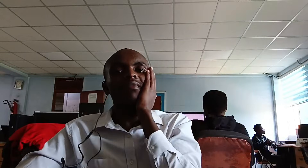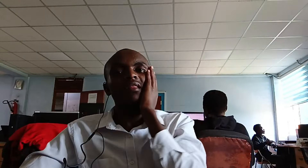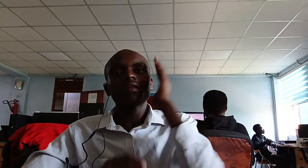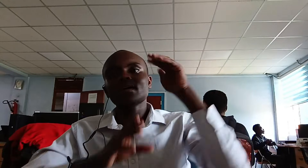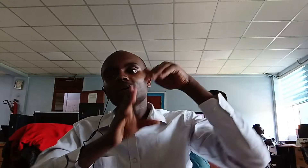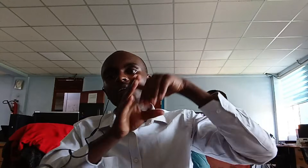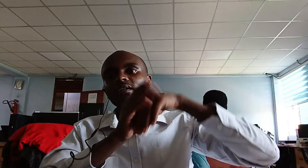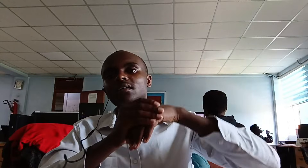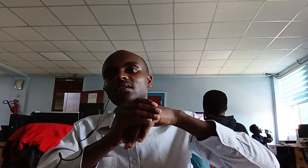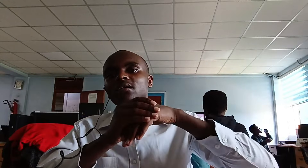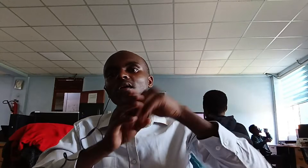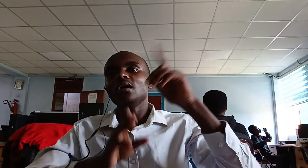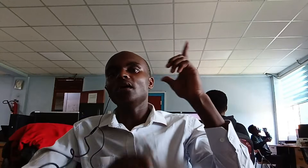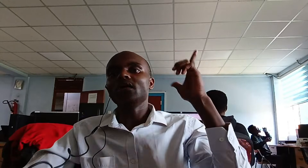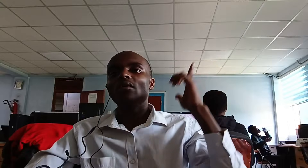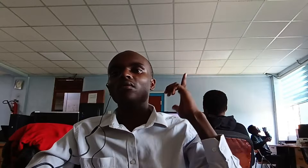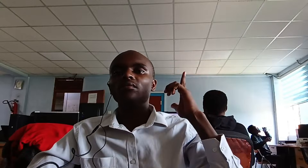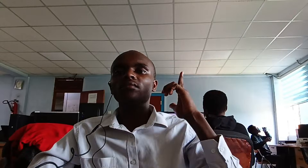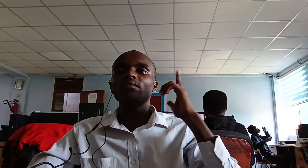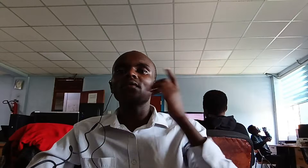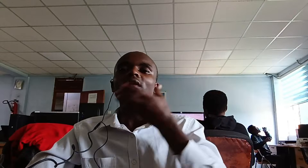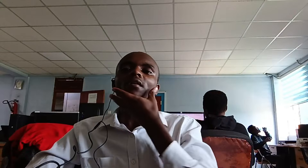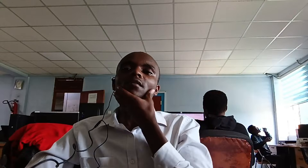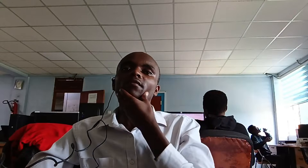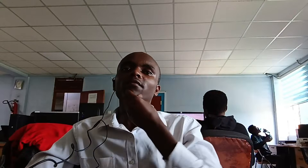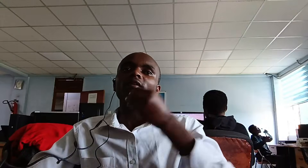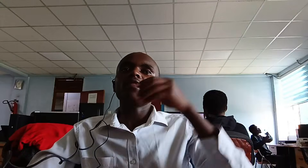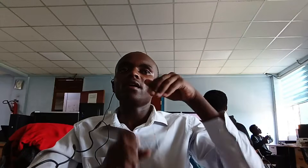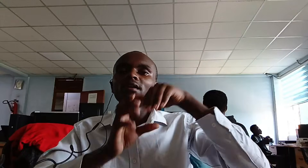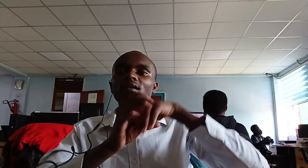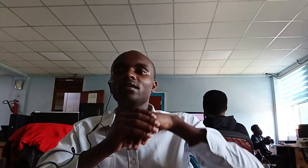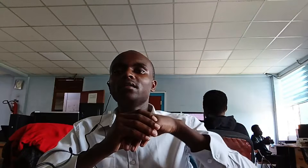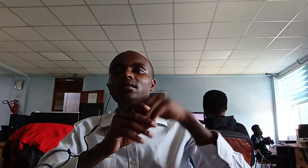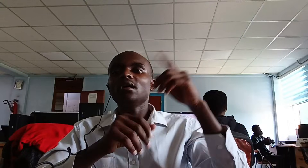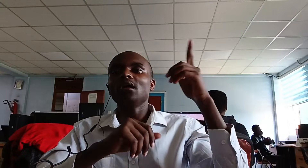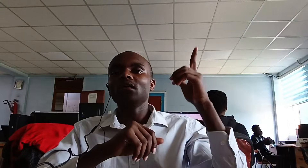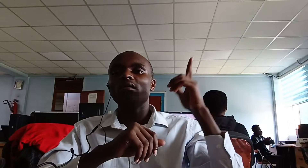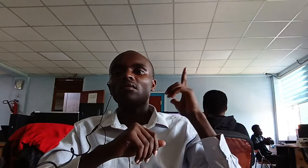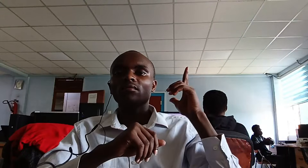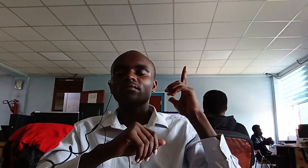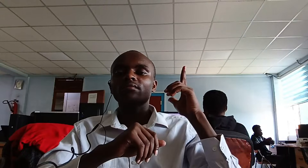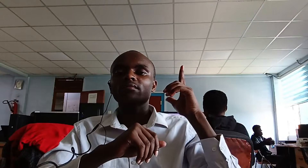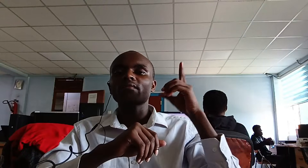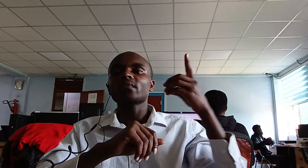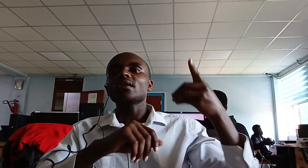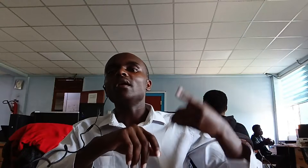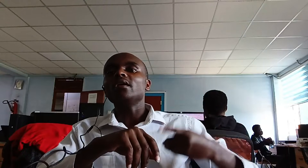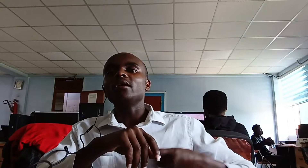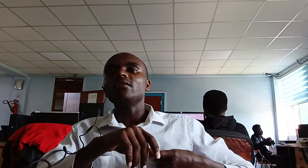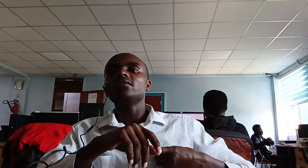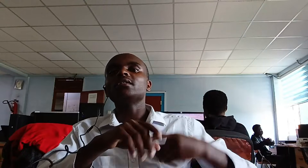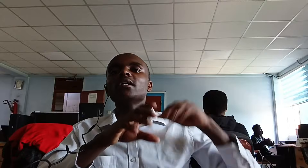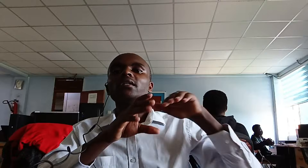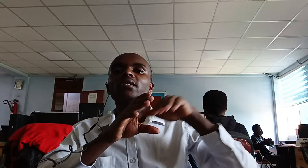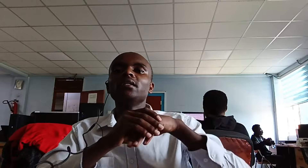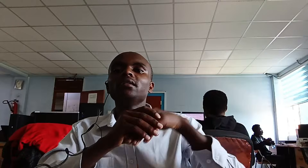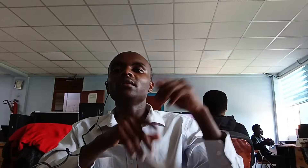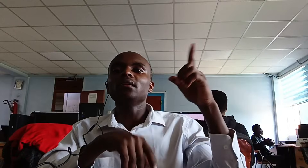Mother in, low. Father in, low. Daughter in,